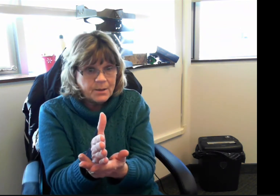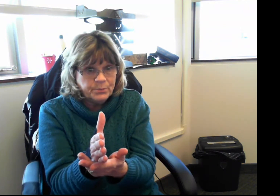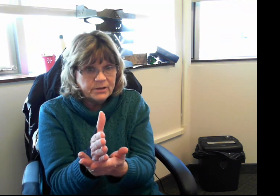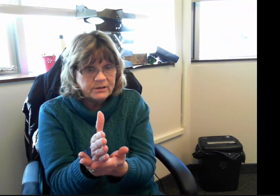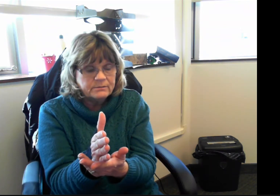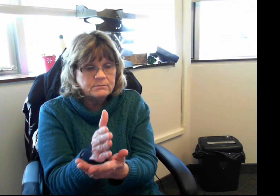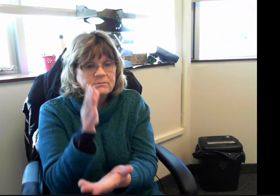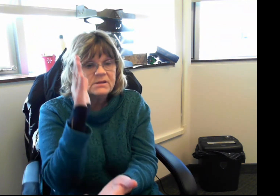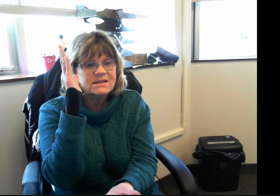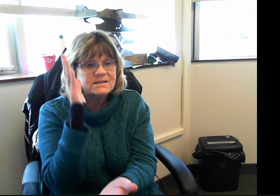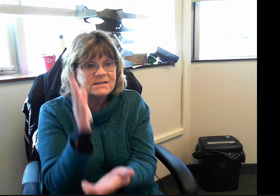Stop.